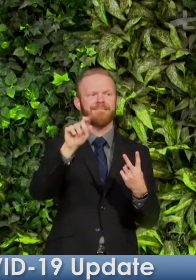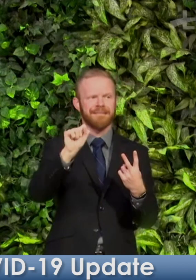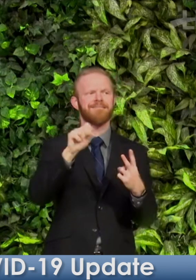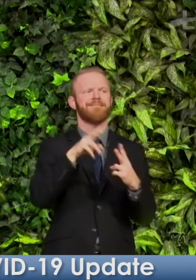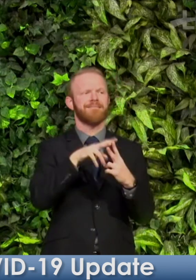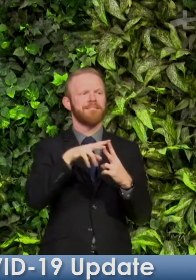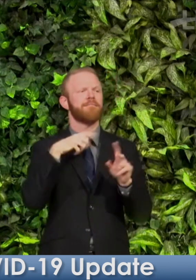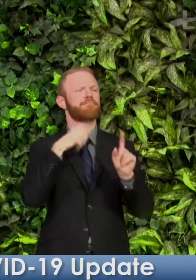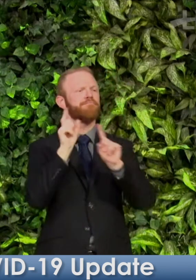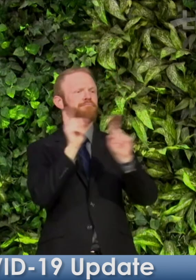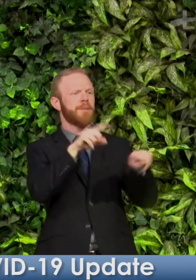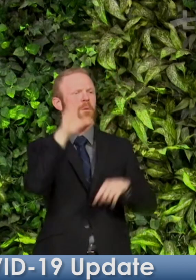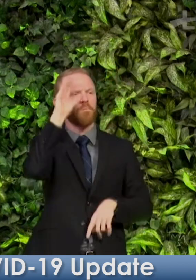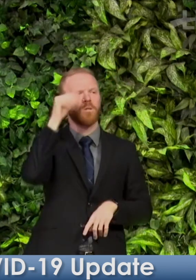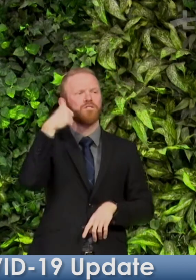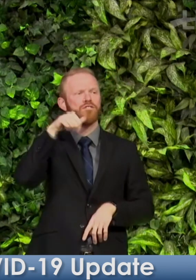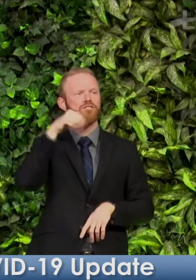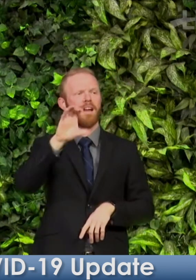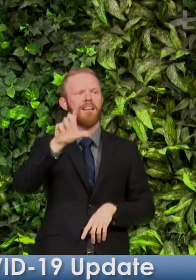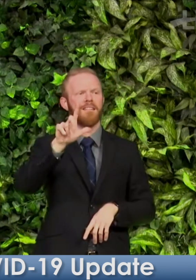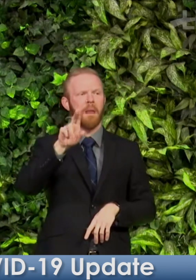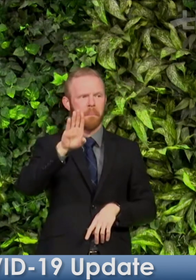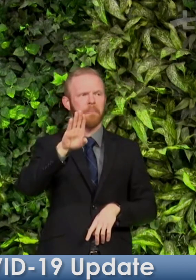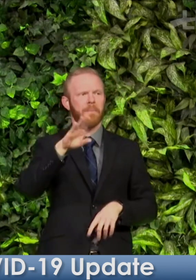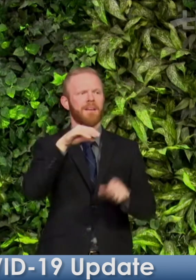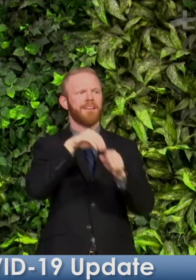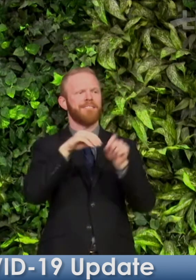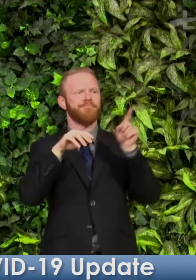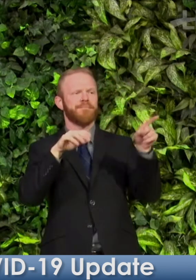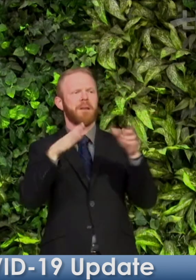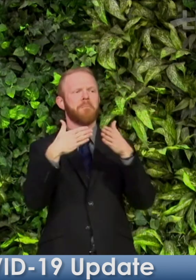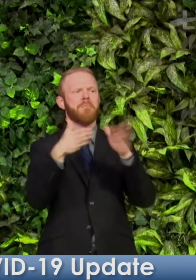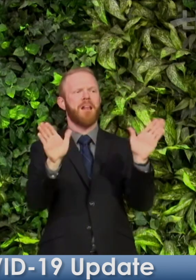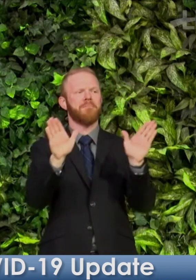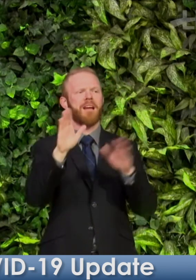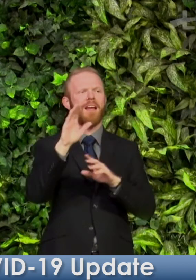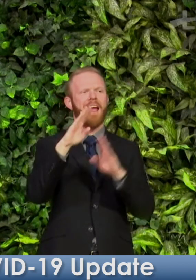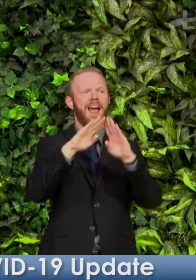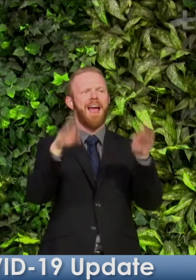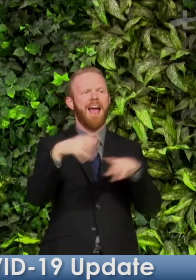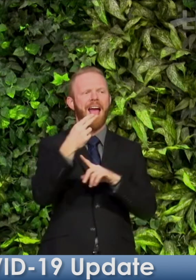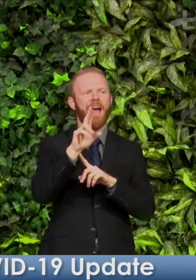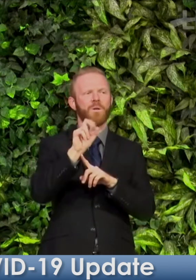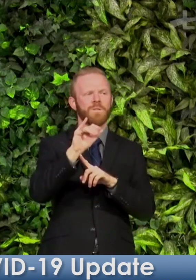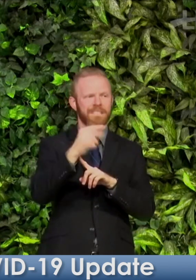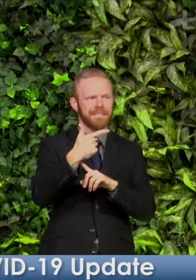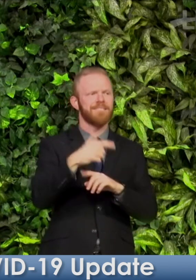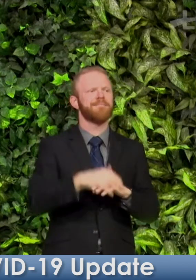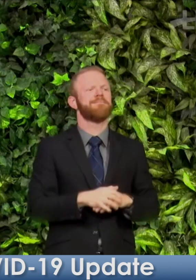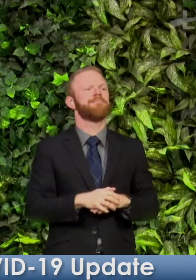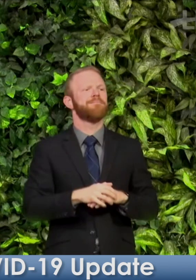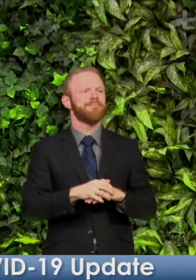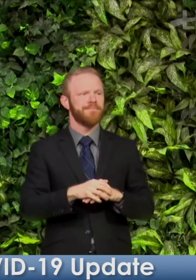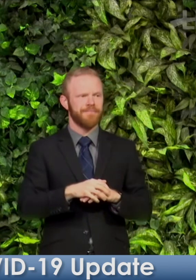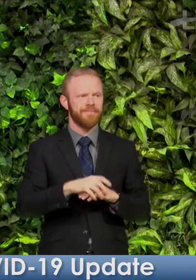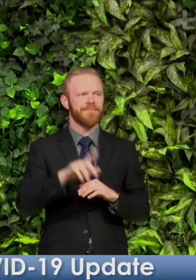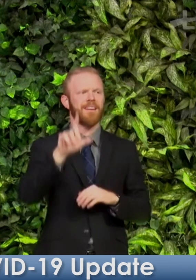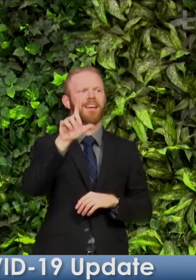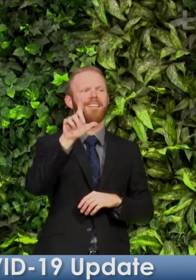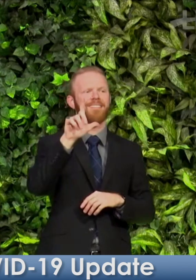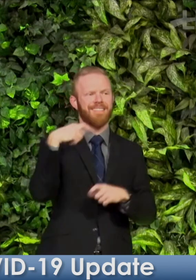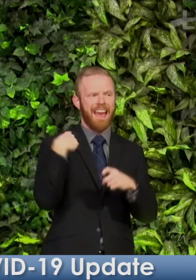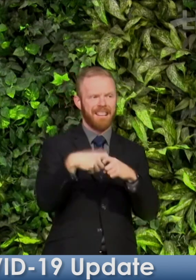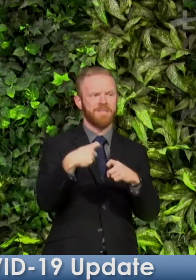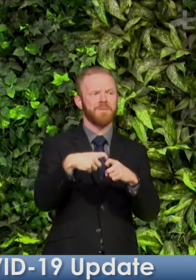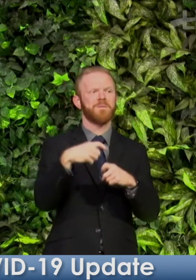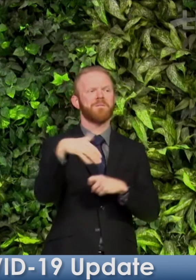Club in the public housing project, disproportionately Latino, Ramona Gardens, remarkable community, knocking on